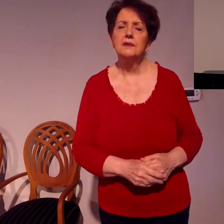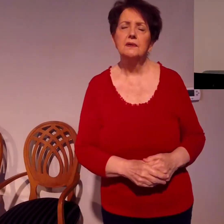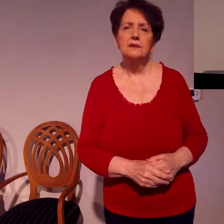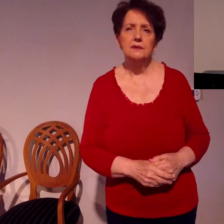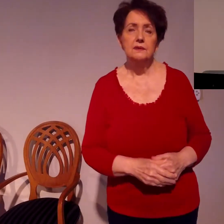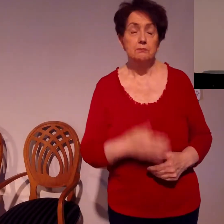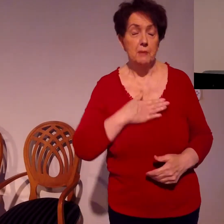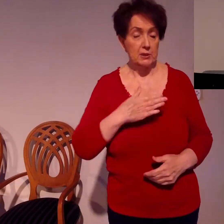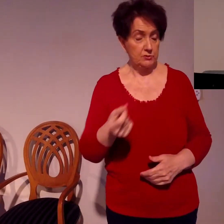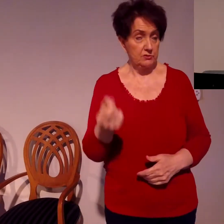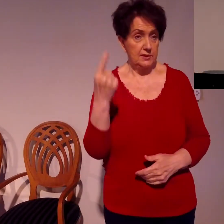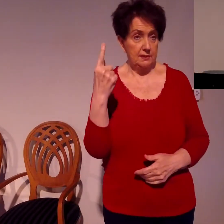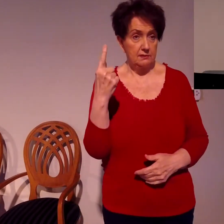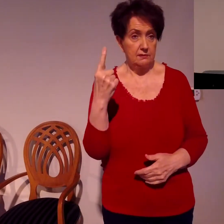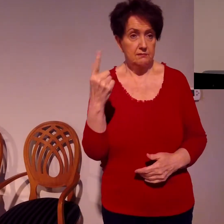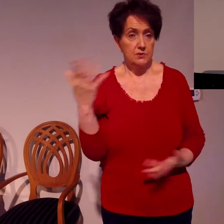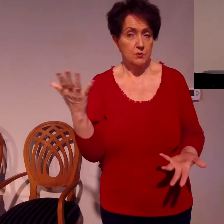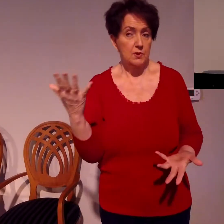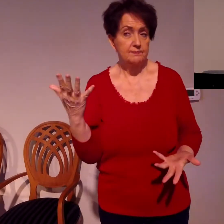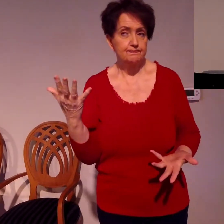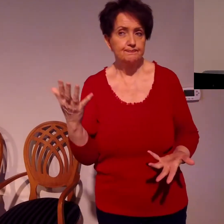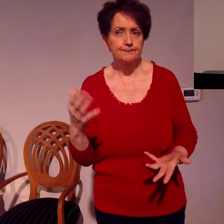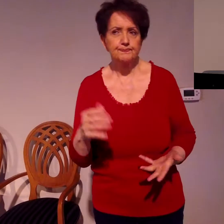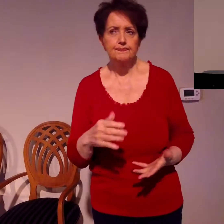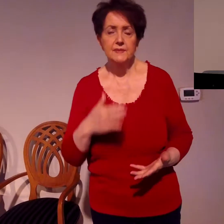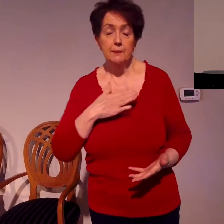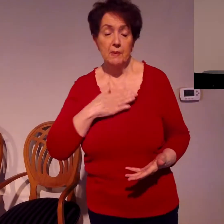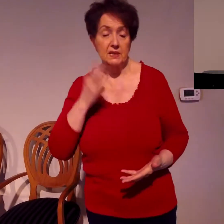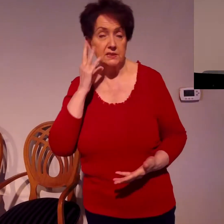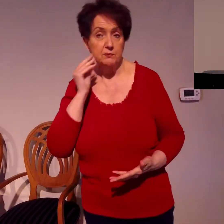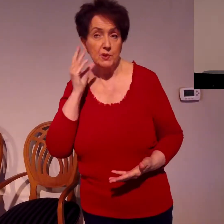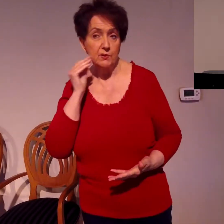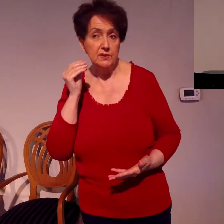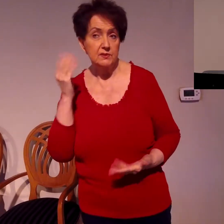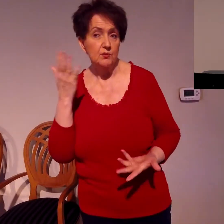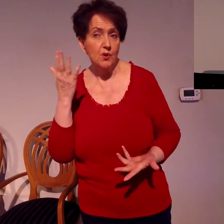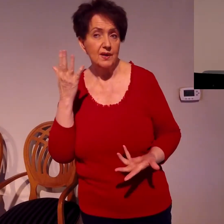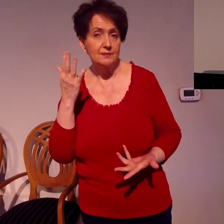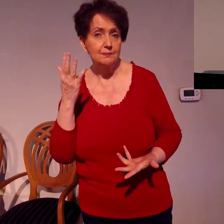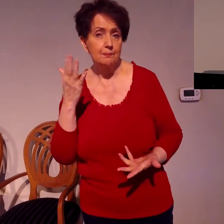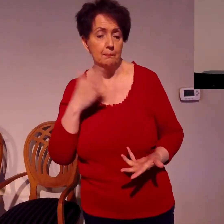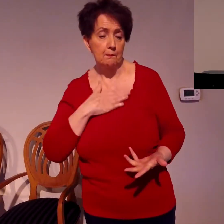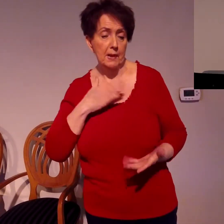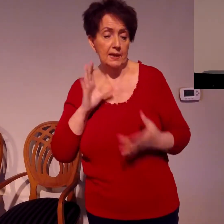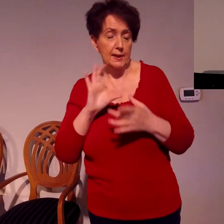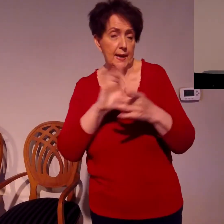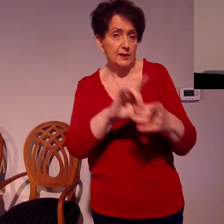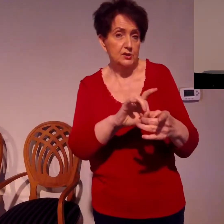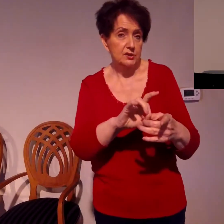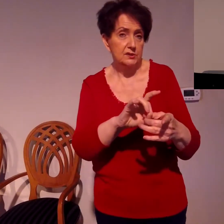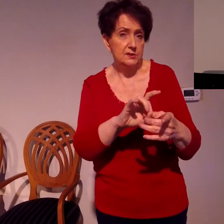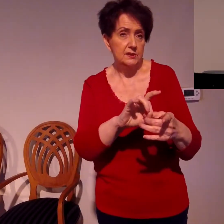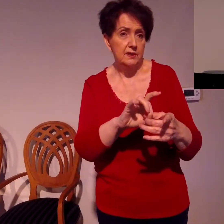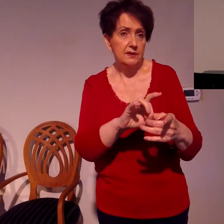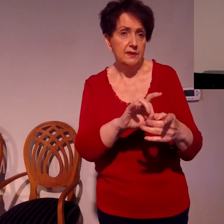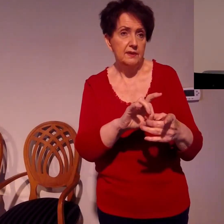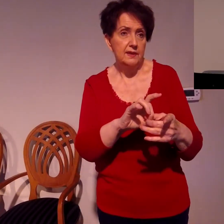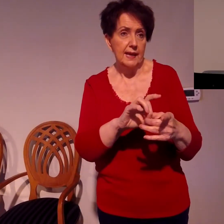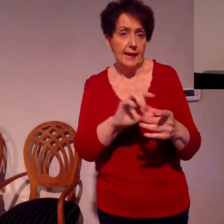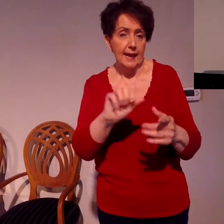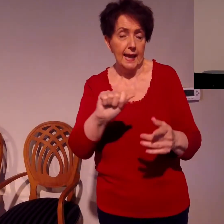My understanding of it, my experience of it, my connection with it and as